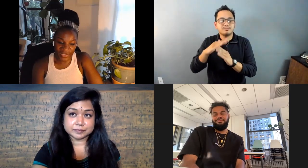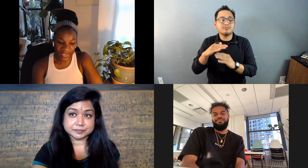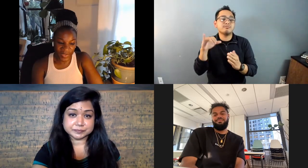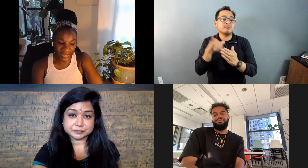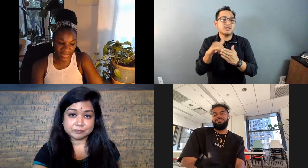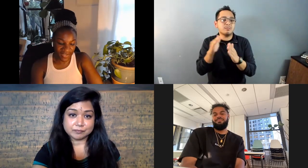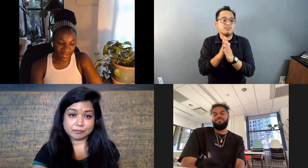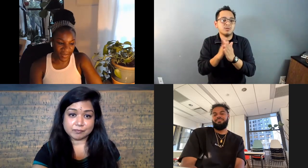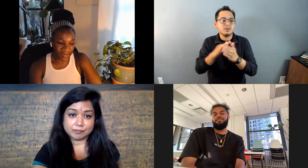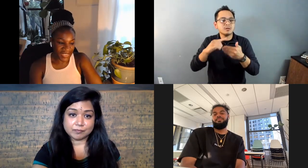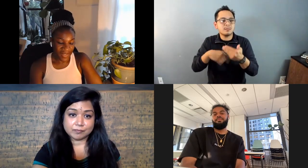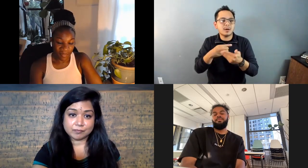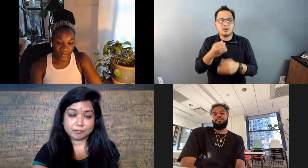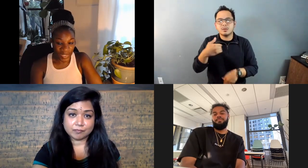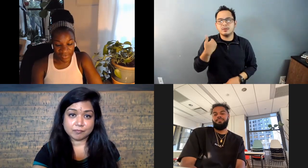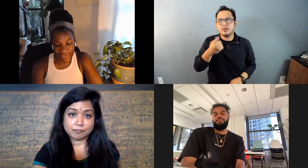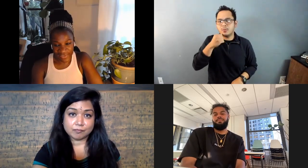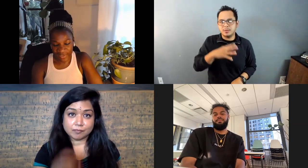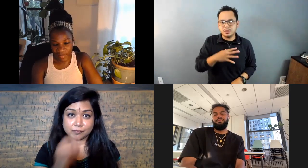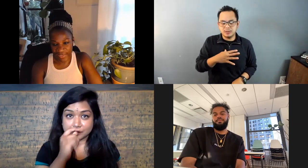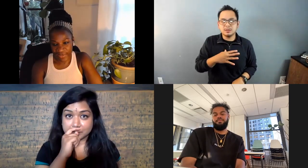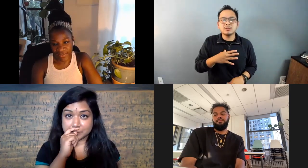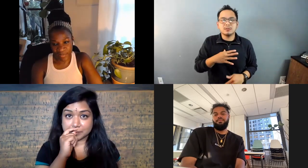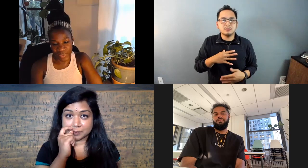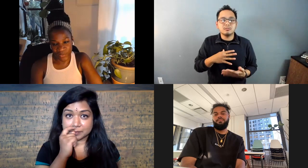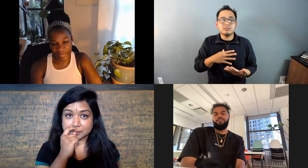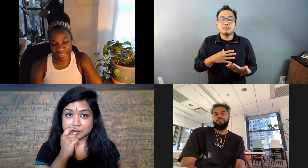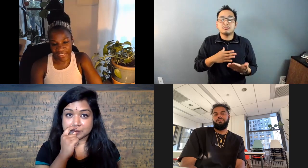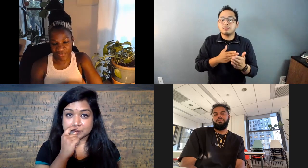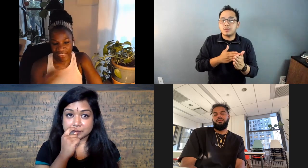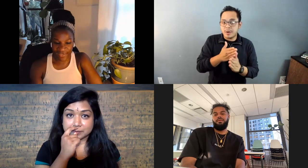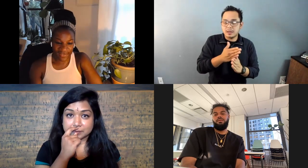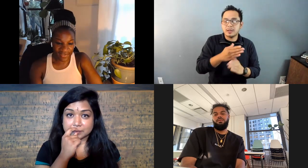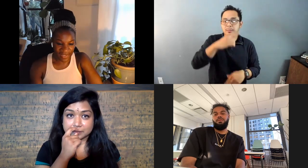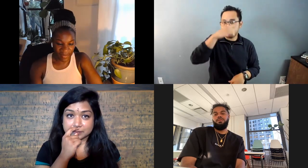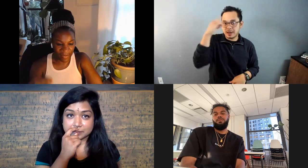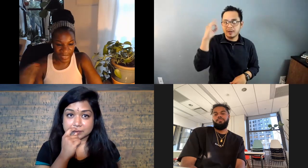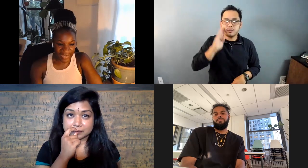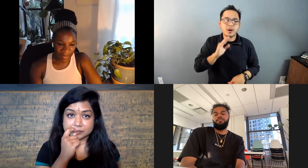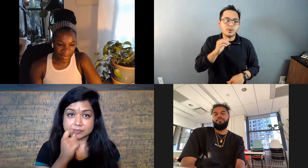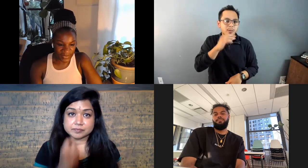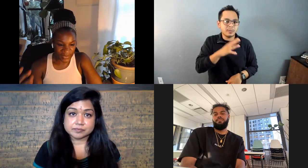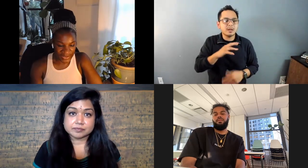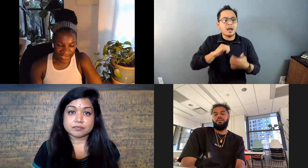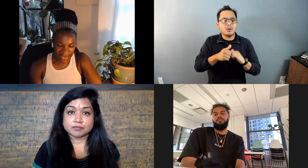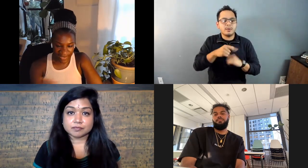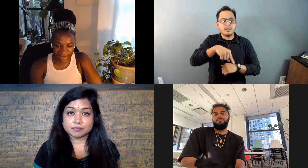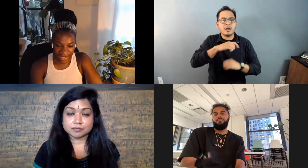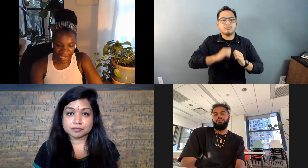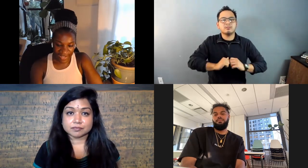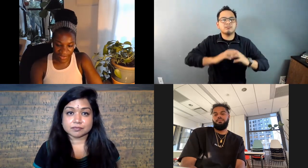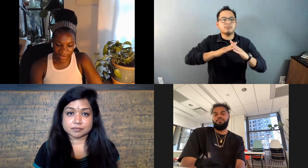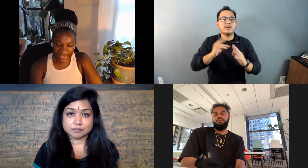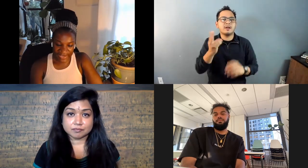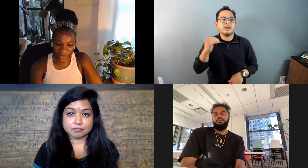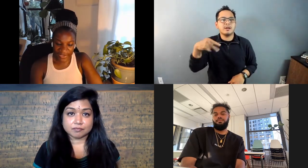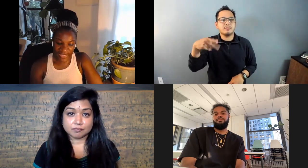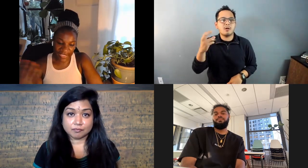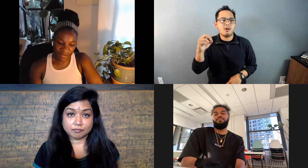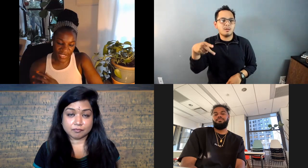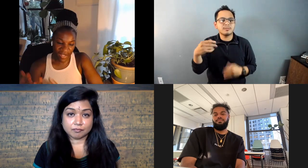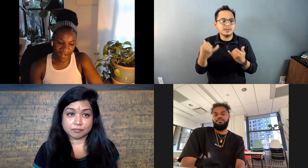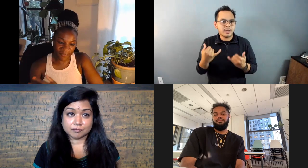us who have that natural point of view instead of having just white people in charge. But yeah, I totally